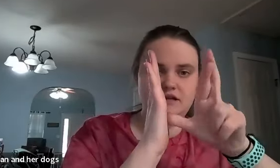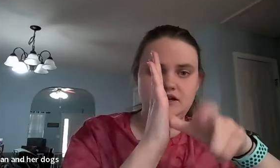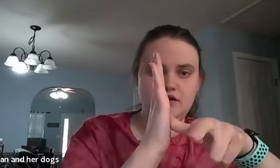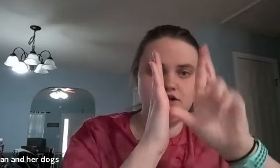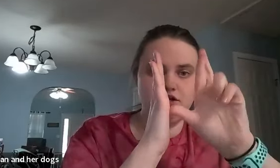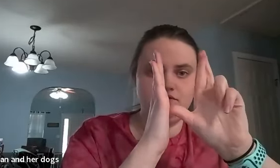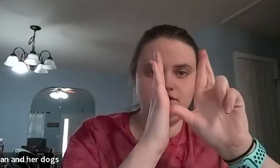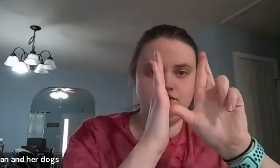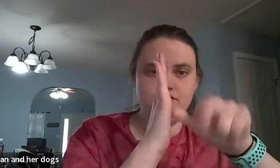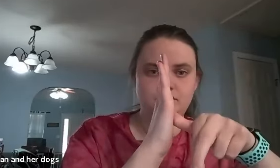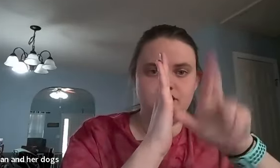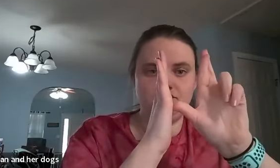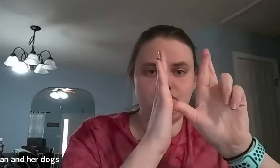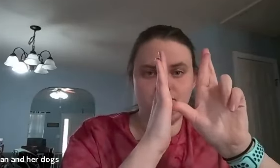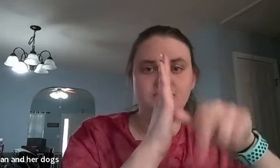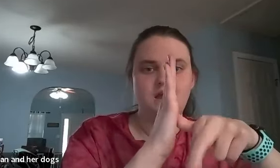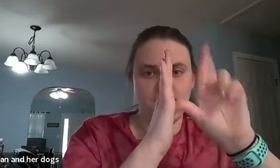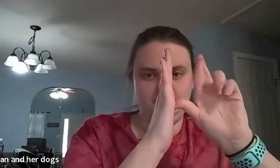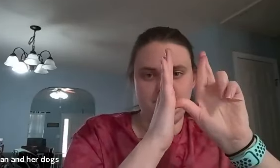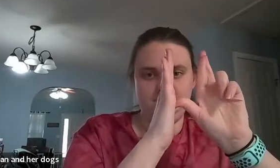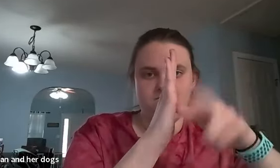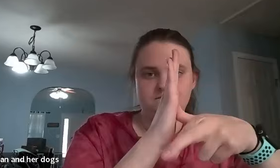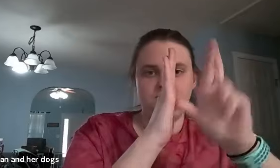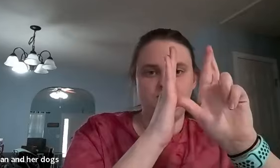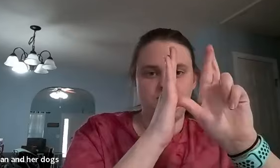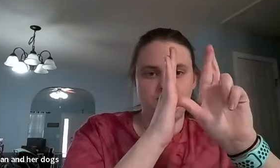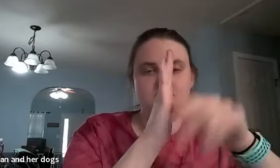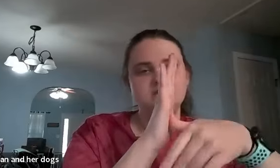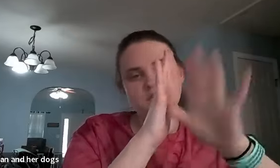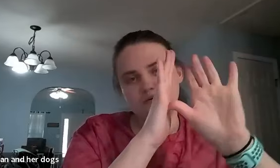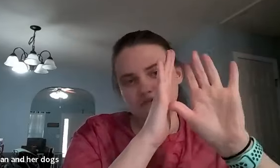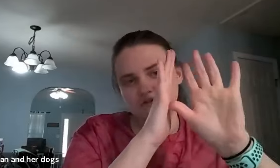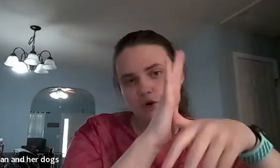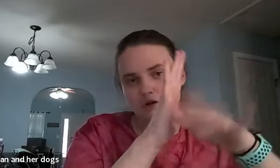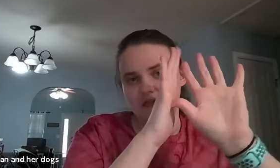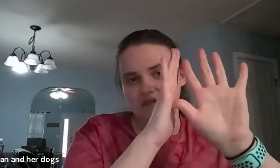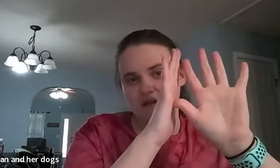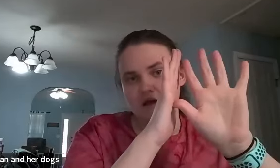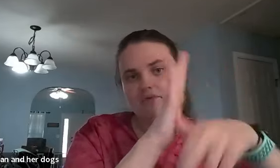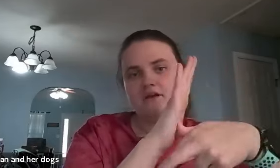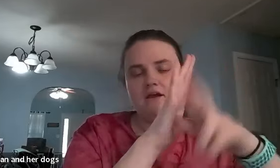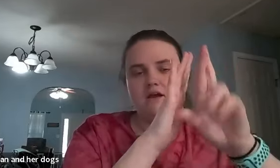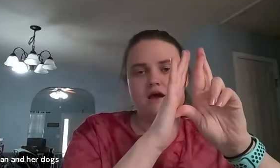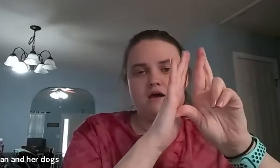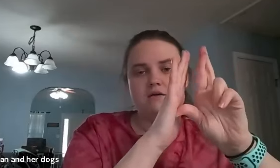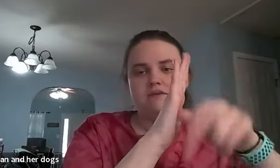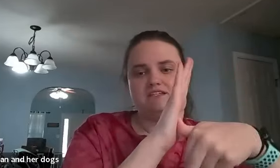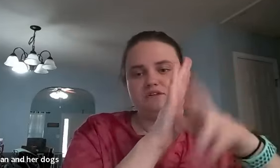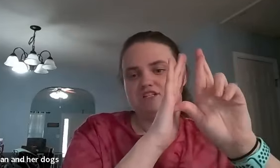an R and you go review. You pull it up, review. Yeah, review. Some people will do the whole hand up. It's really just